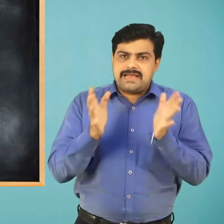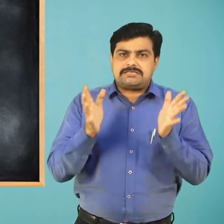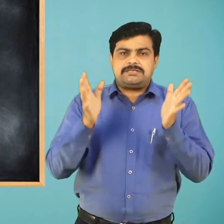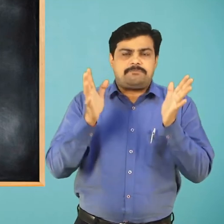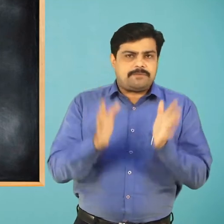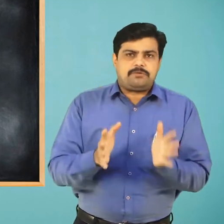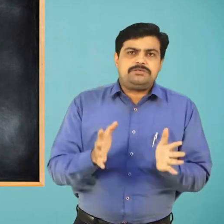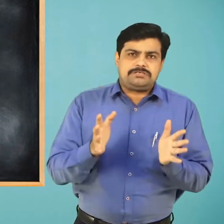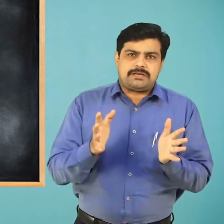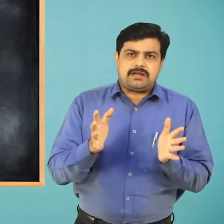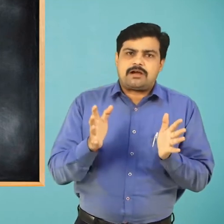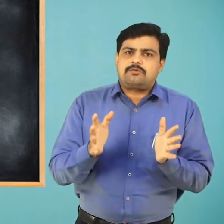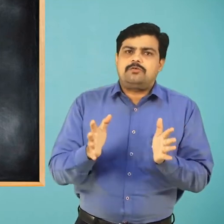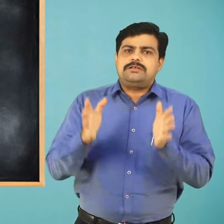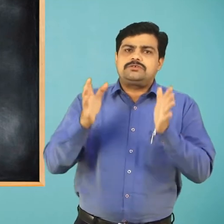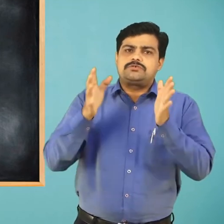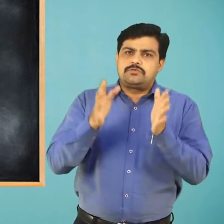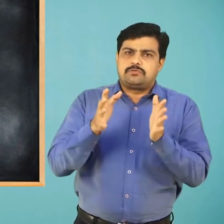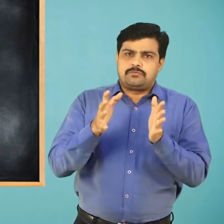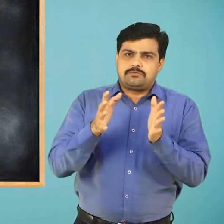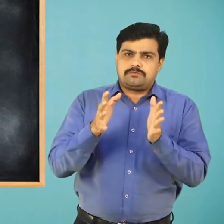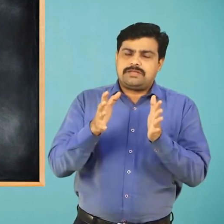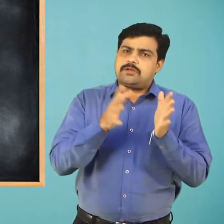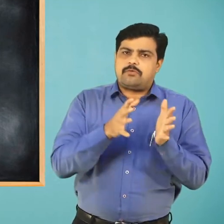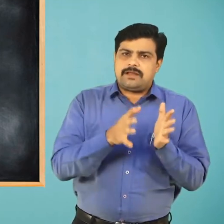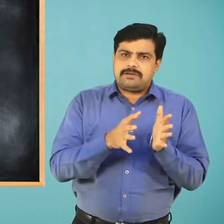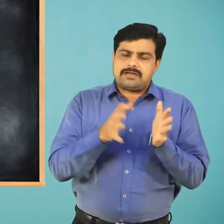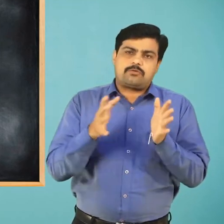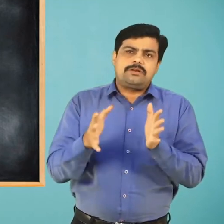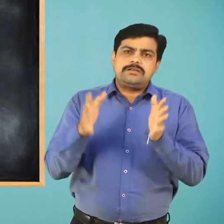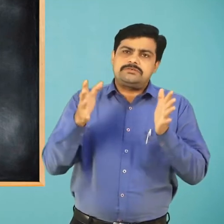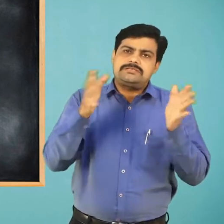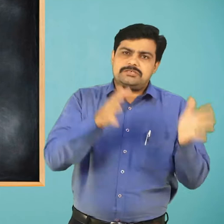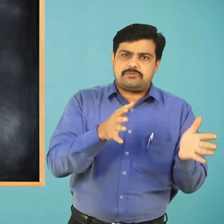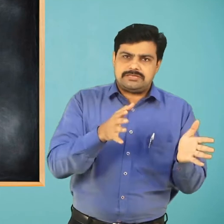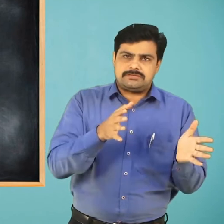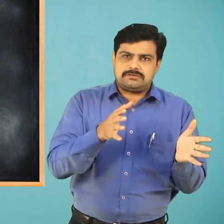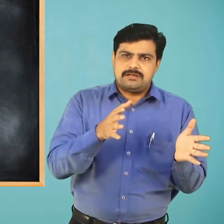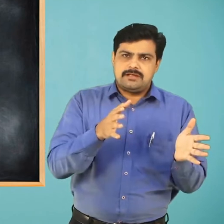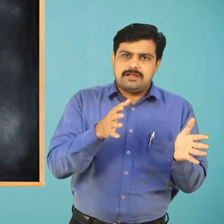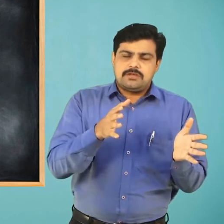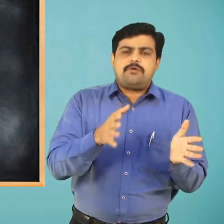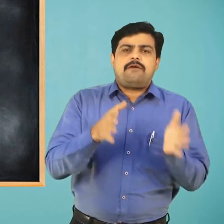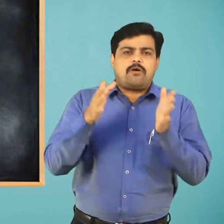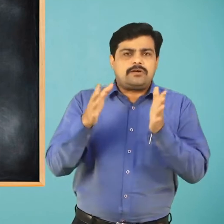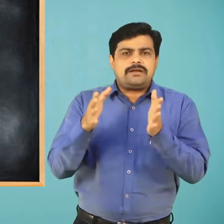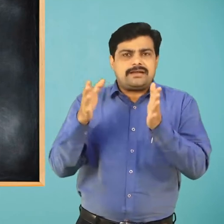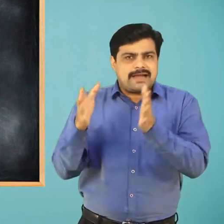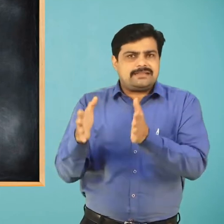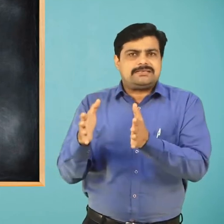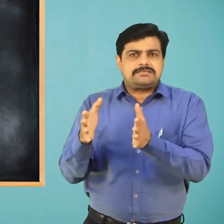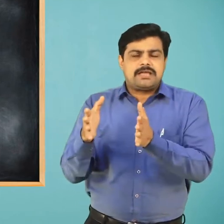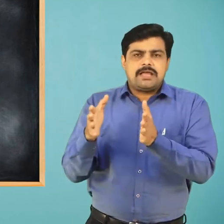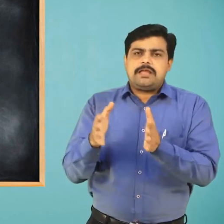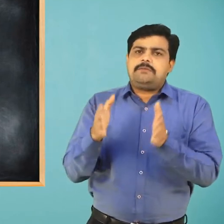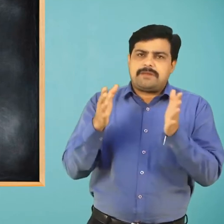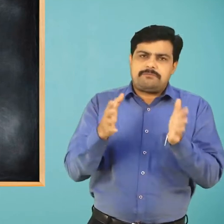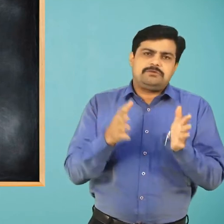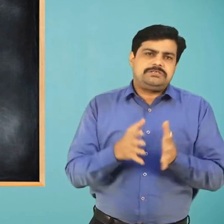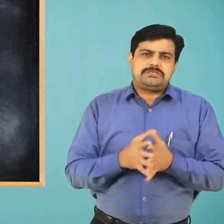takes the preposition according to the requirement, according to the situation. You have already read this in